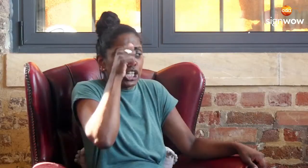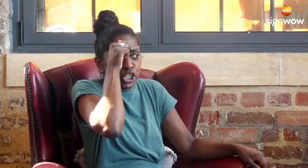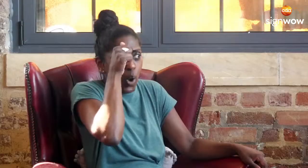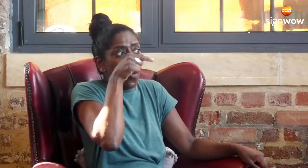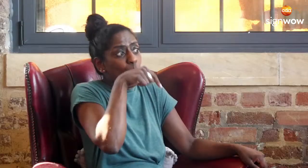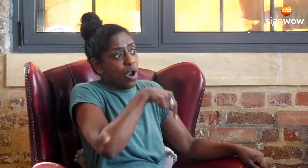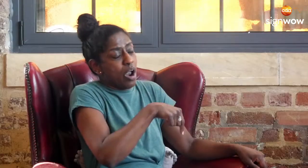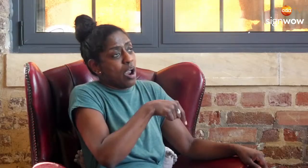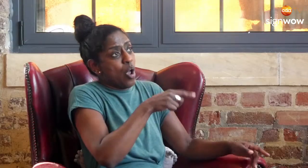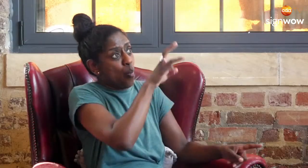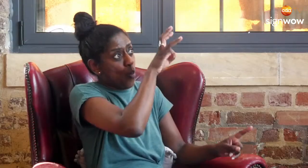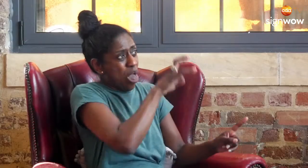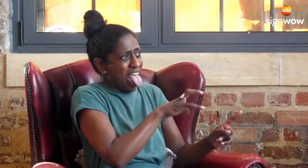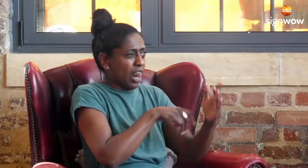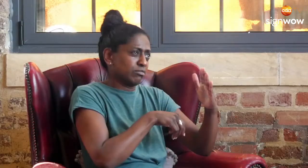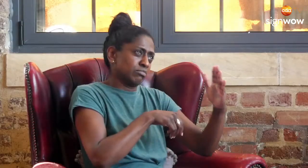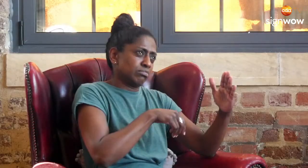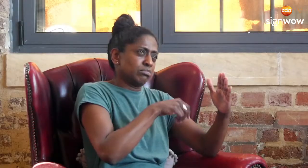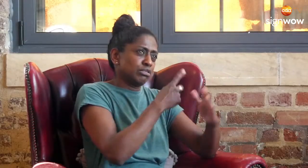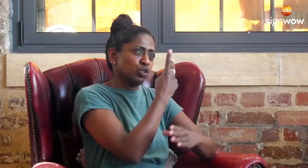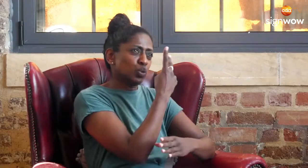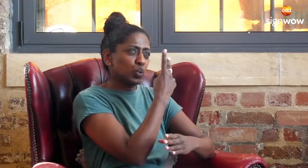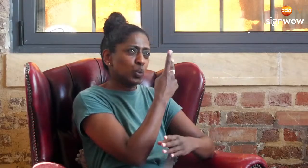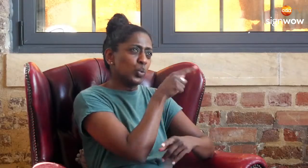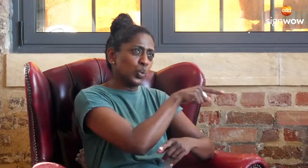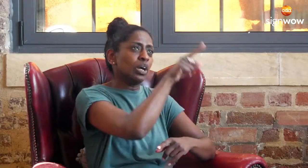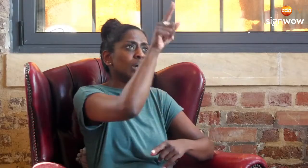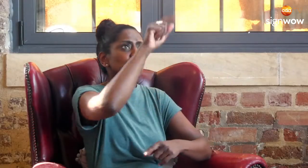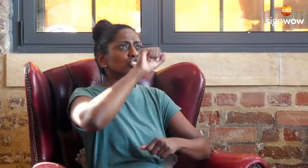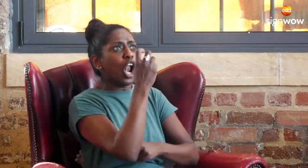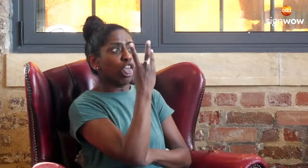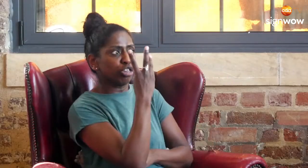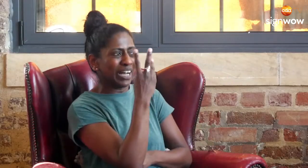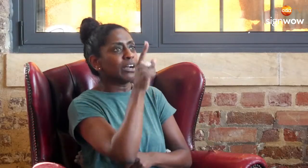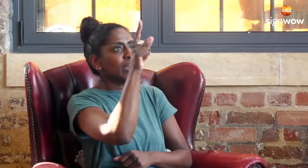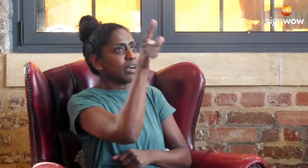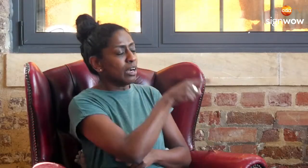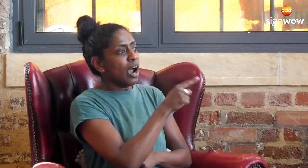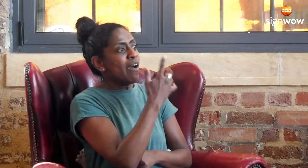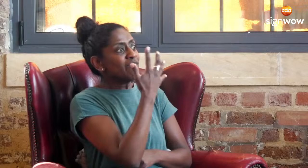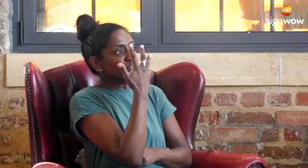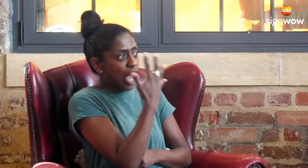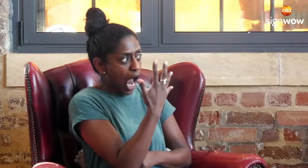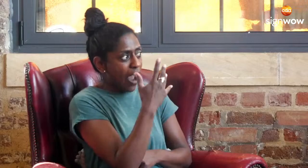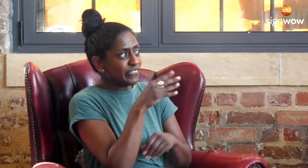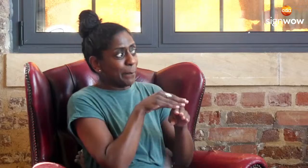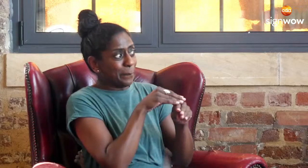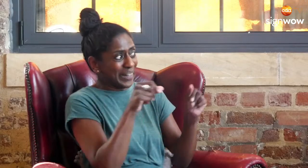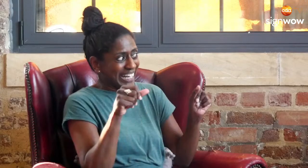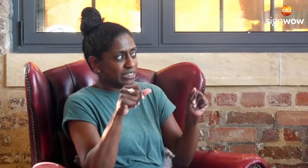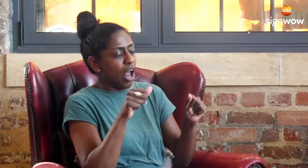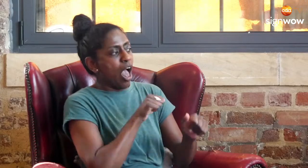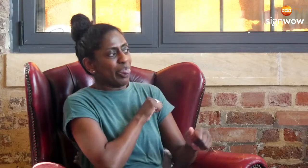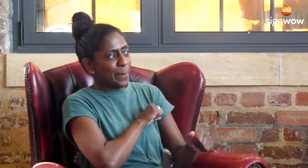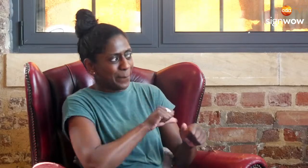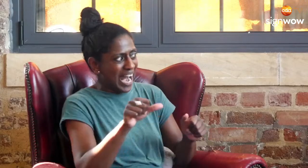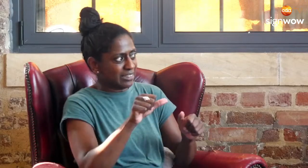hidden wonders in the UK. And sort of got Wales, a couple of times been there, Scotland. I know there's a